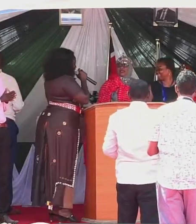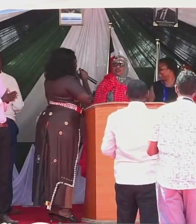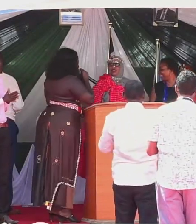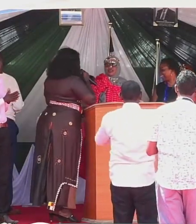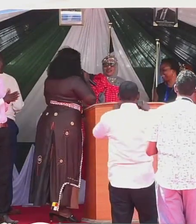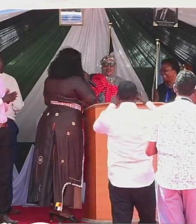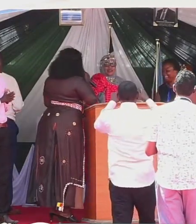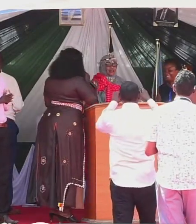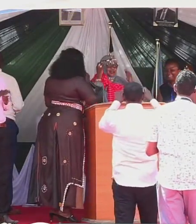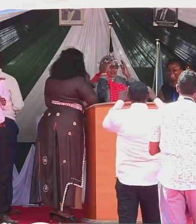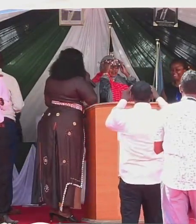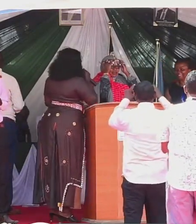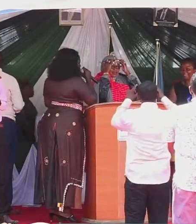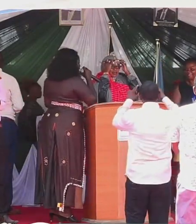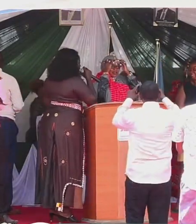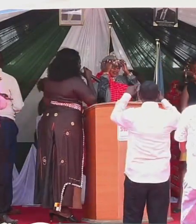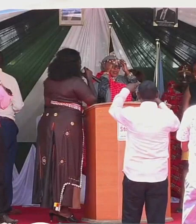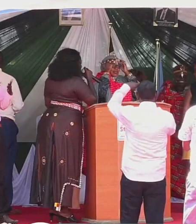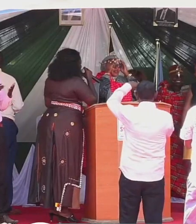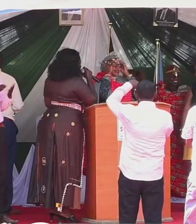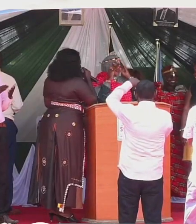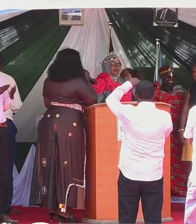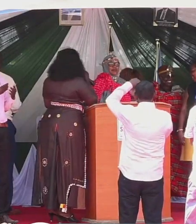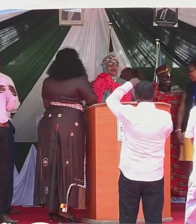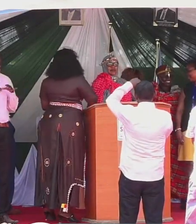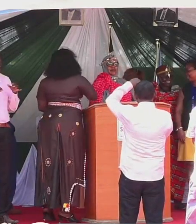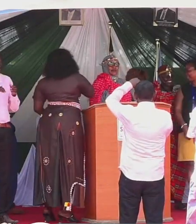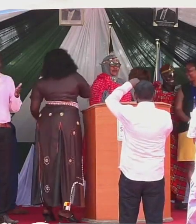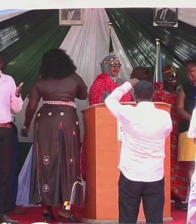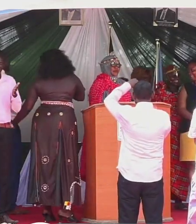She had asked me to do that, so we are going to do that.